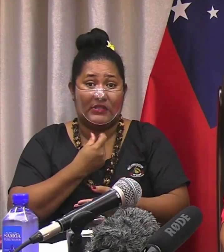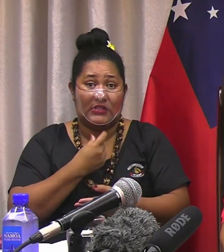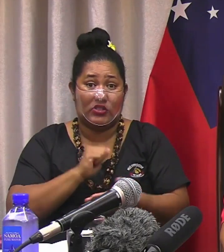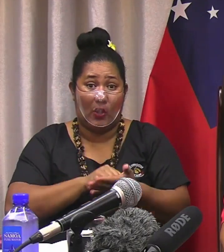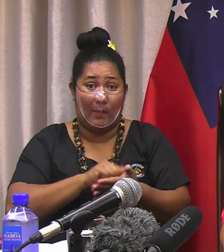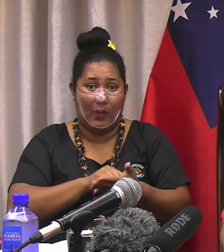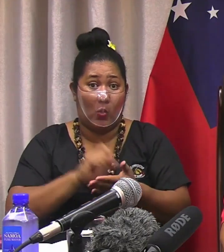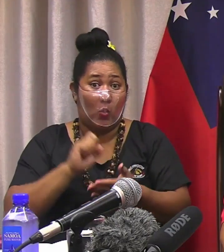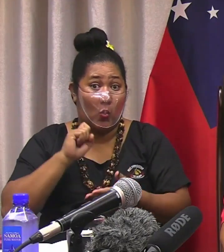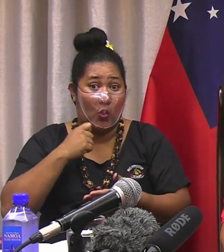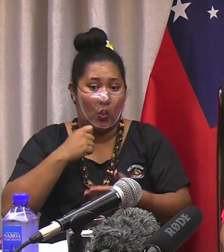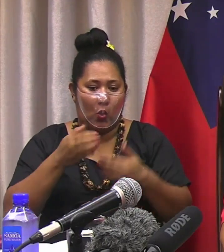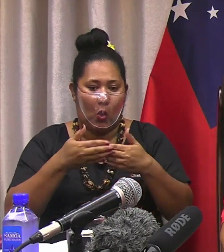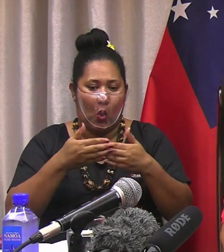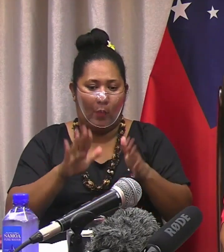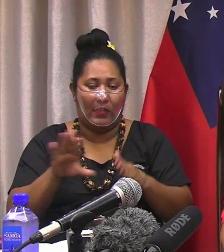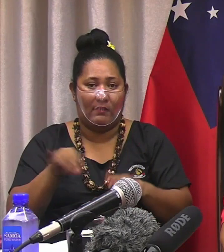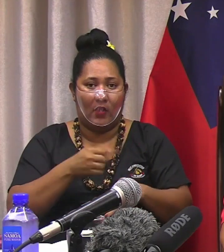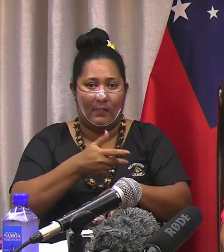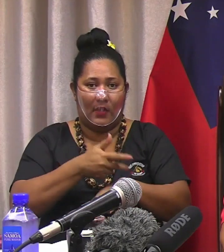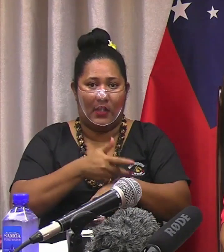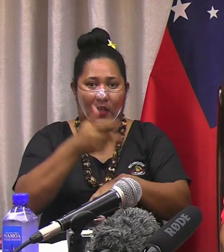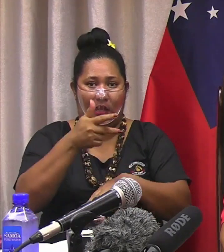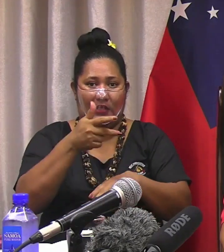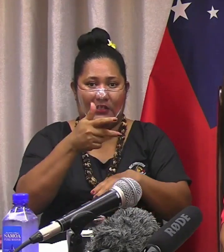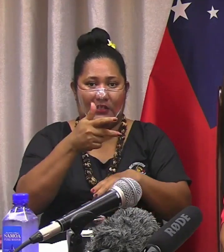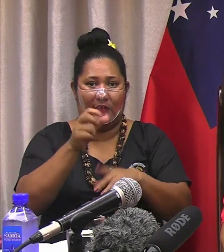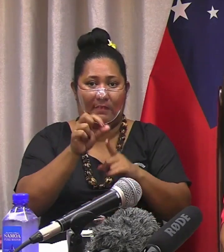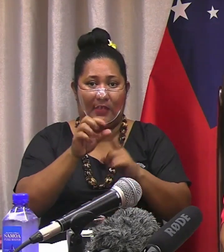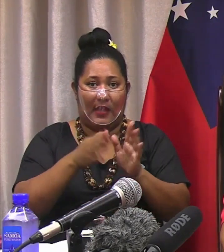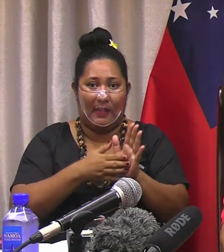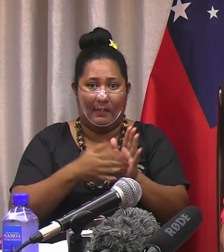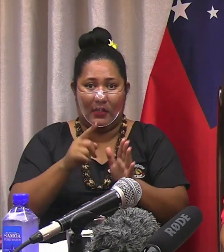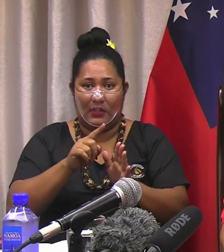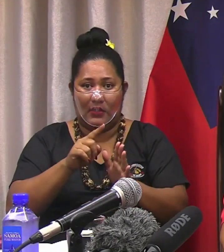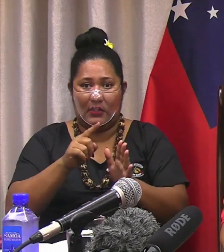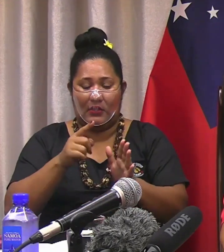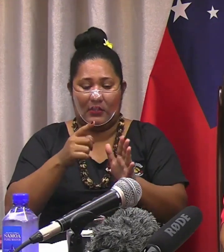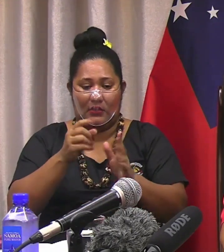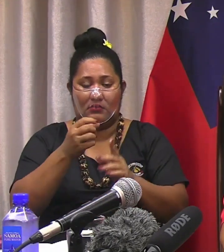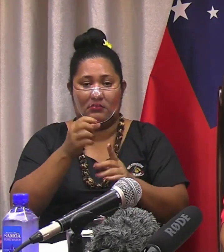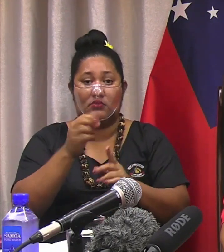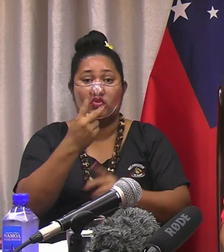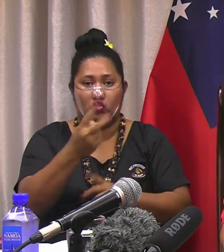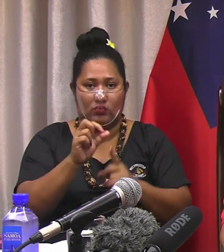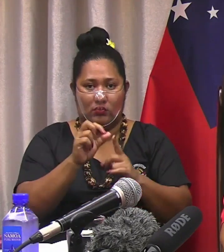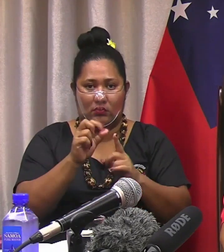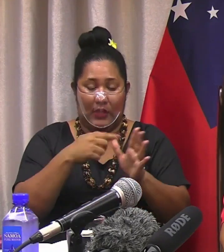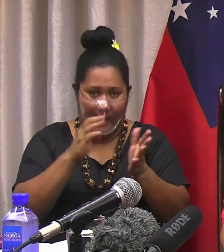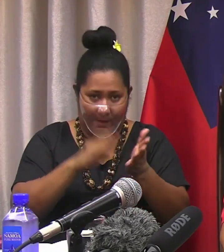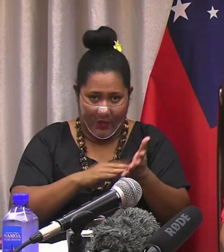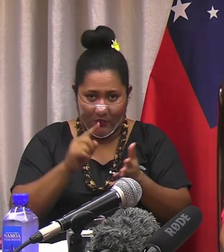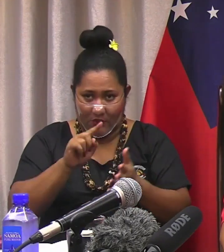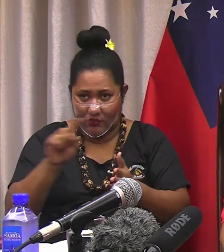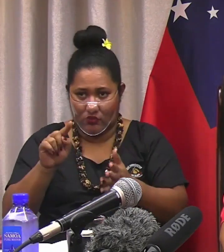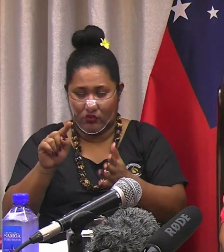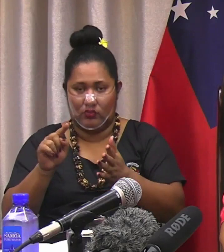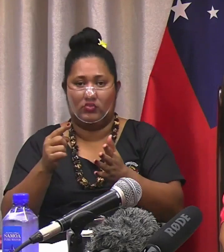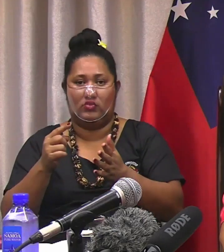be opened from 8 a.m. to 2 p.m. on Tuesday, 25th of January, and